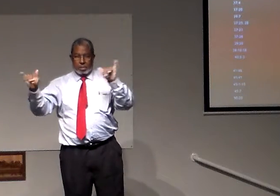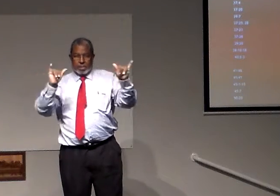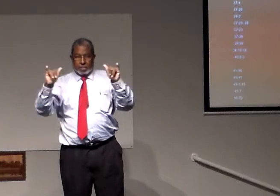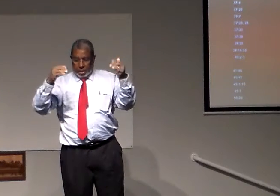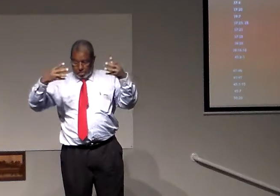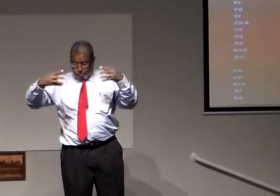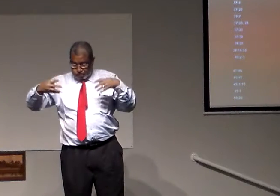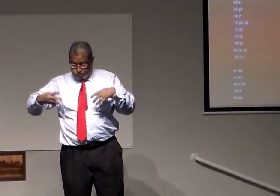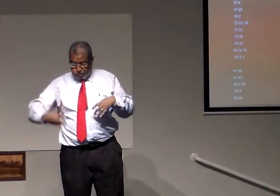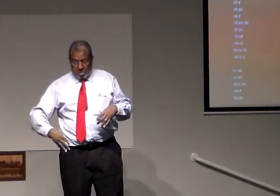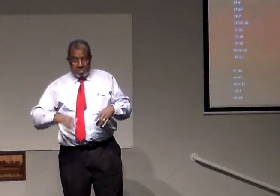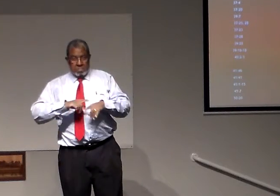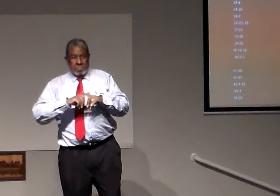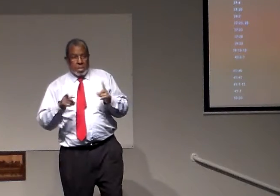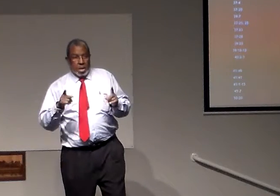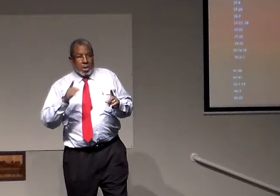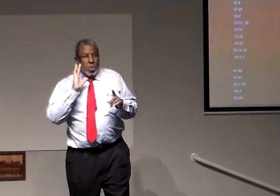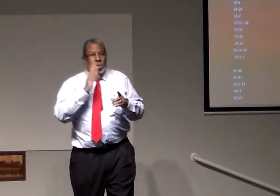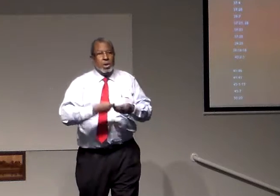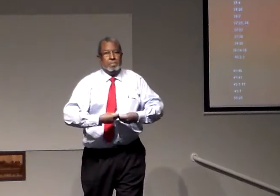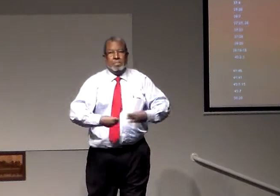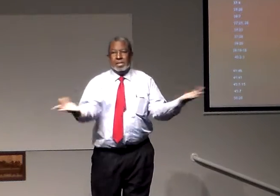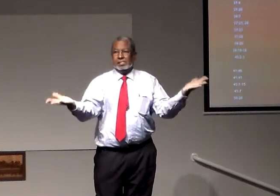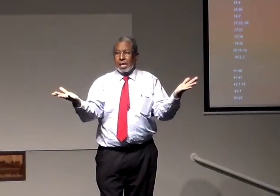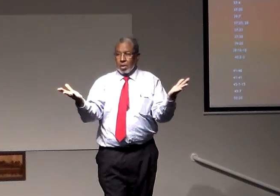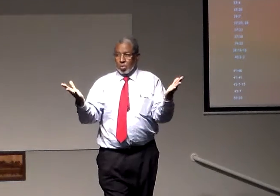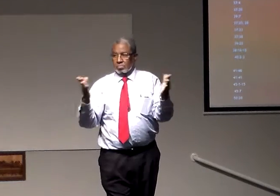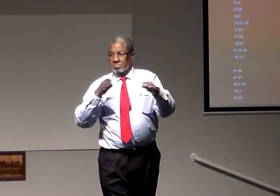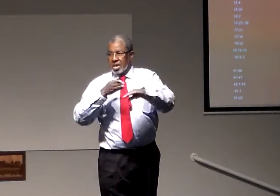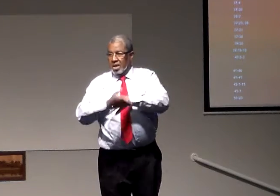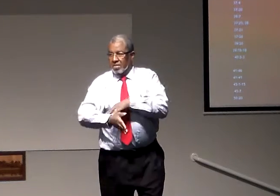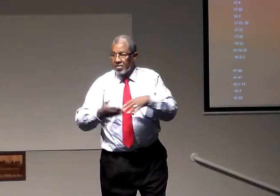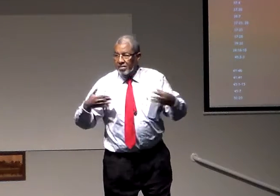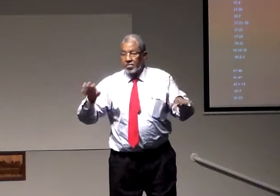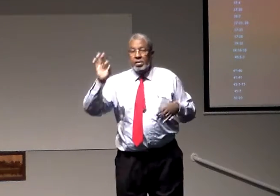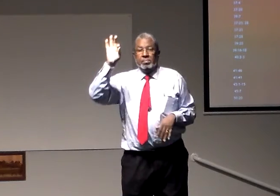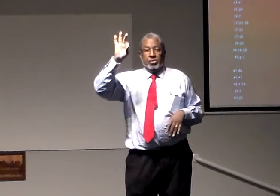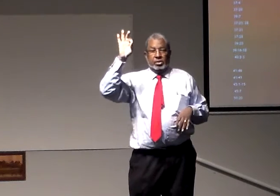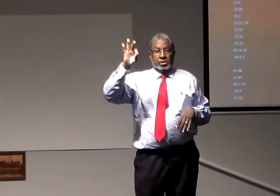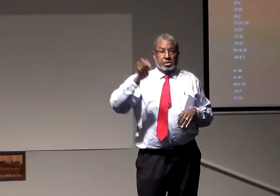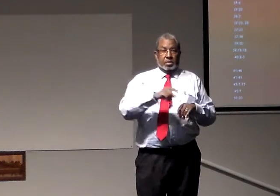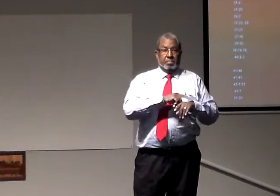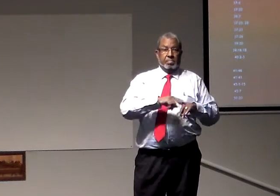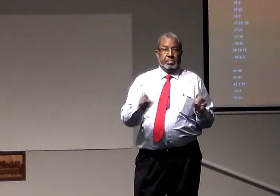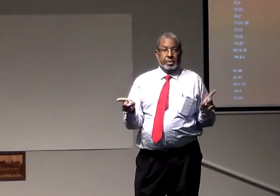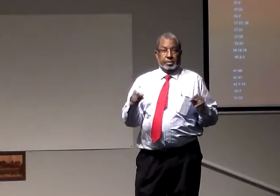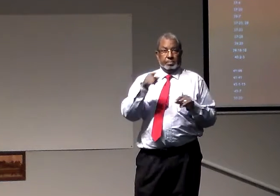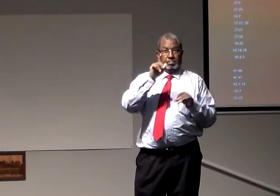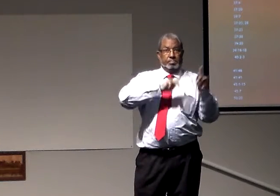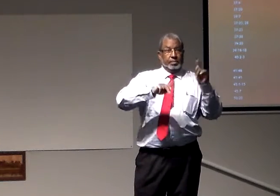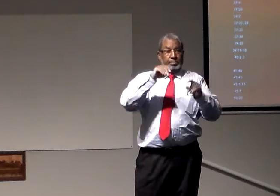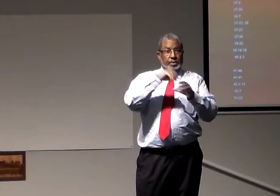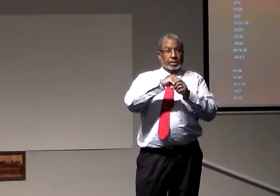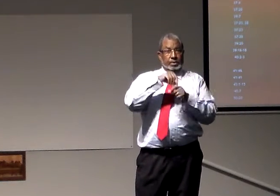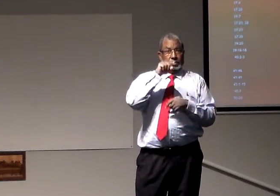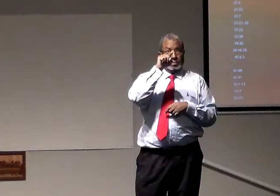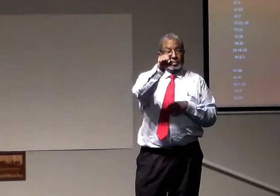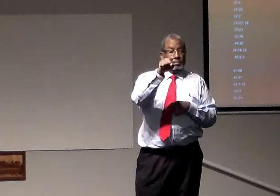There's a lot that's similar like that. But I will pass out after preaching, okay? But the people in the